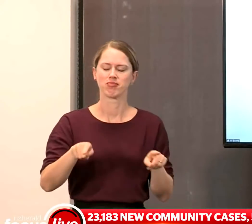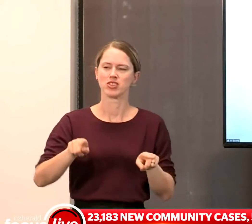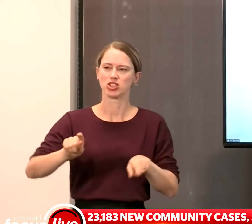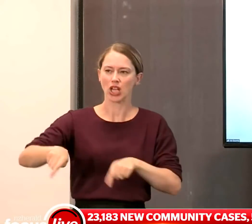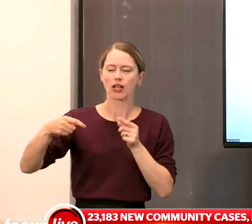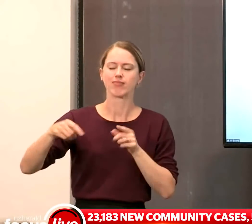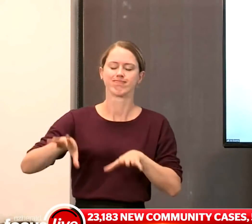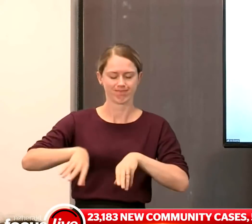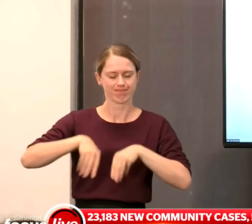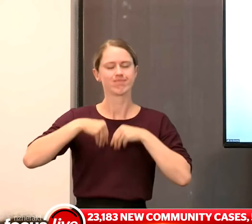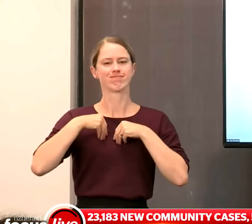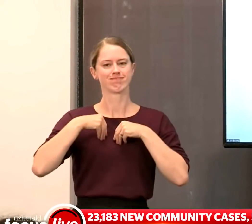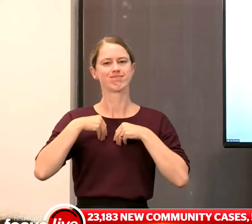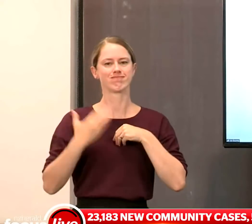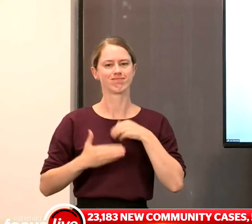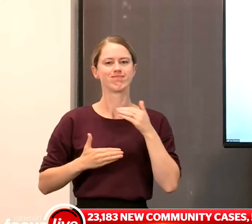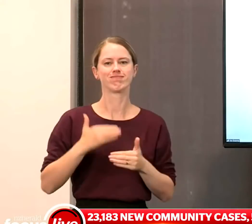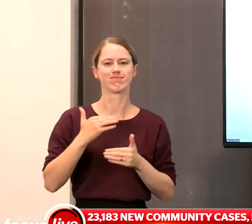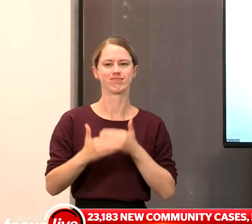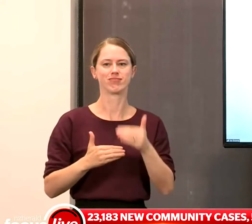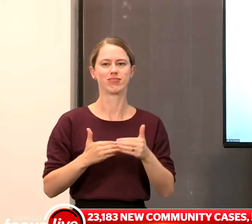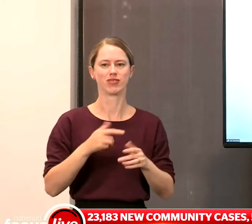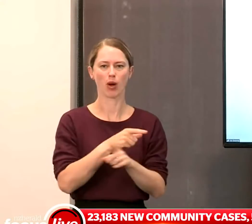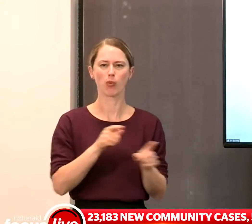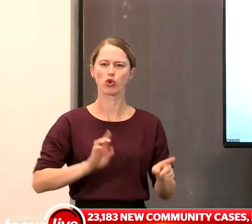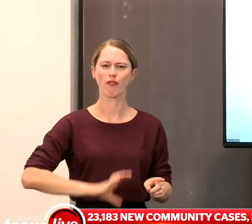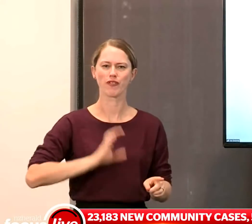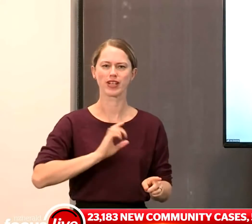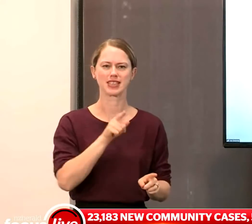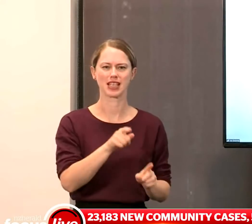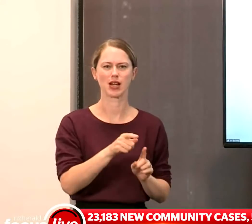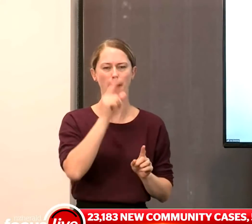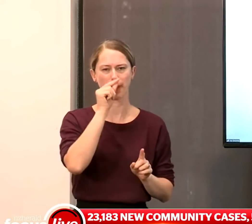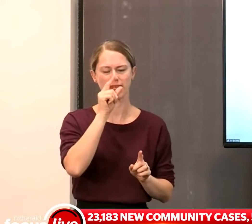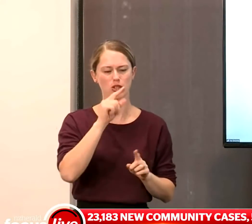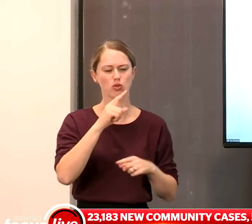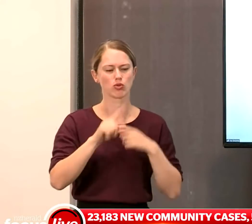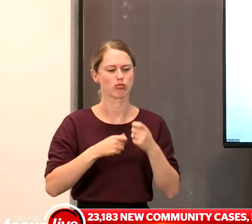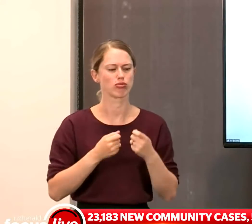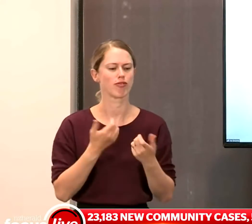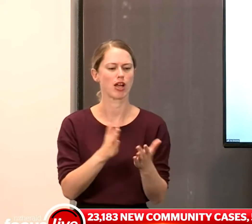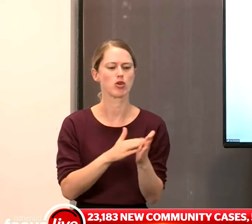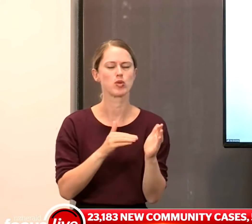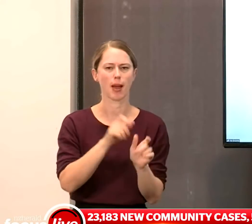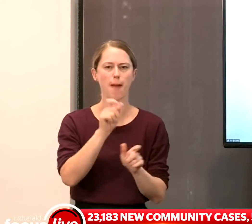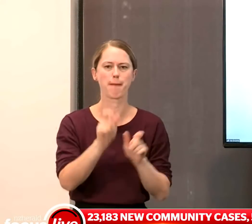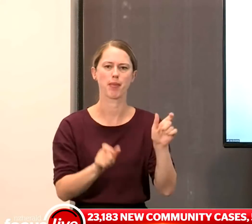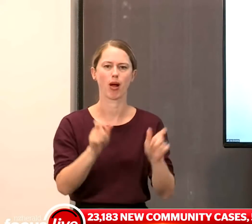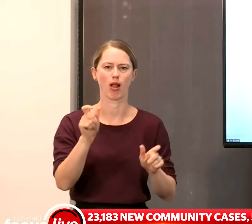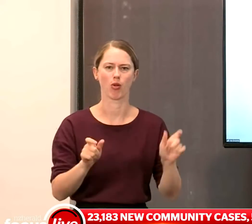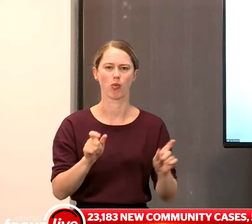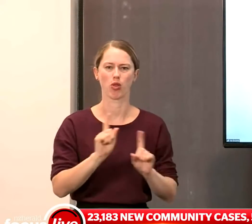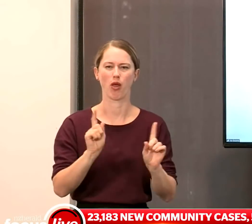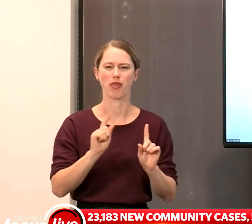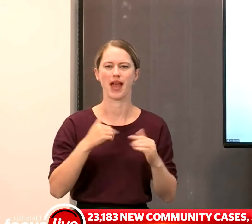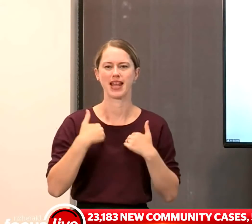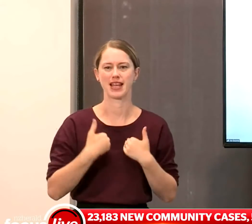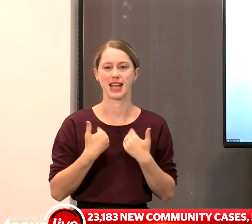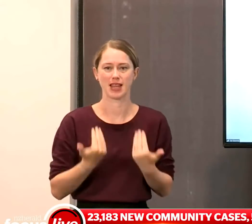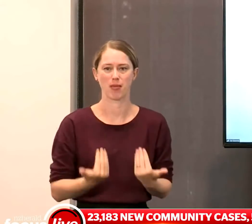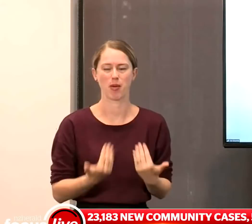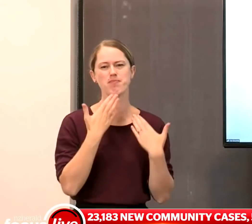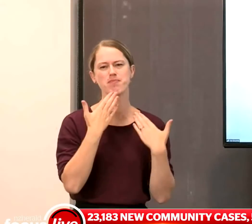challenge that we've got now and have huge confidence in their ability to continue to provide New Zealanders with what they need at this